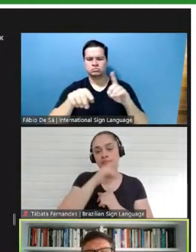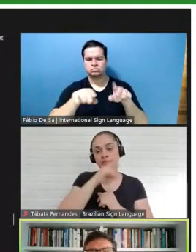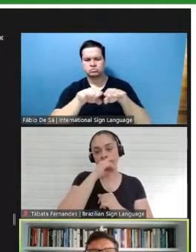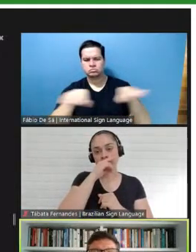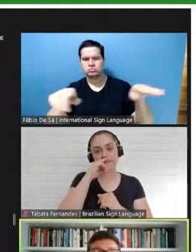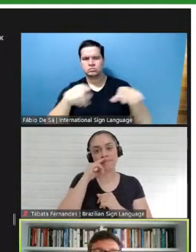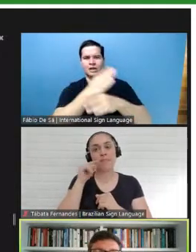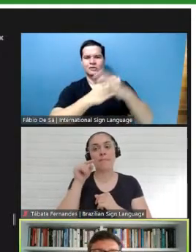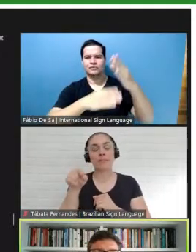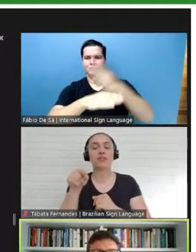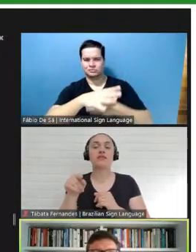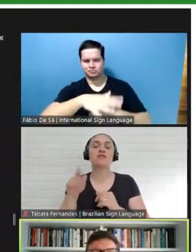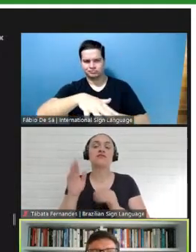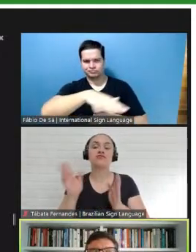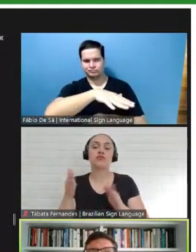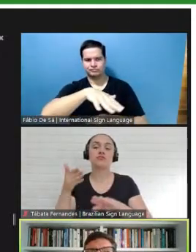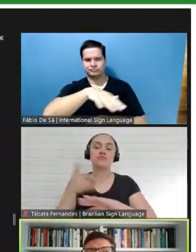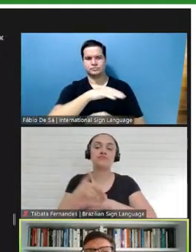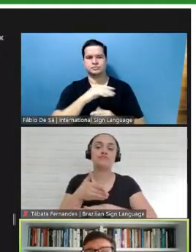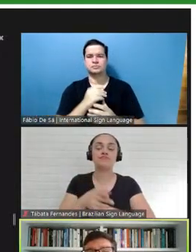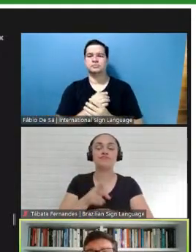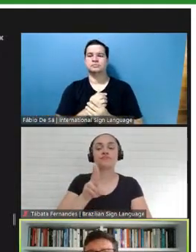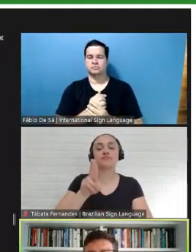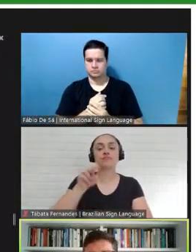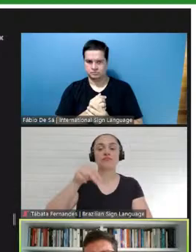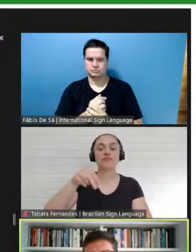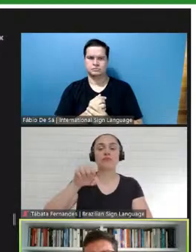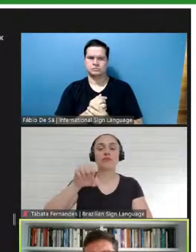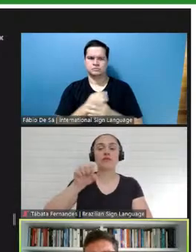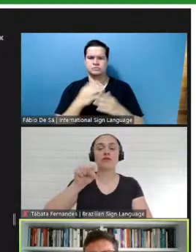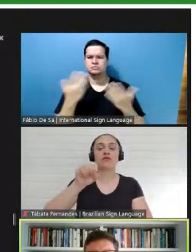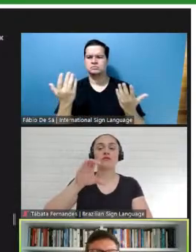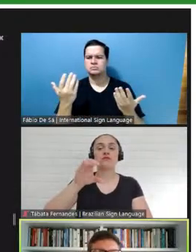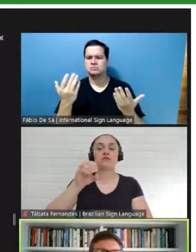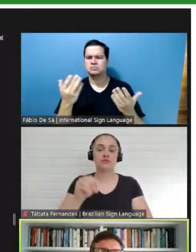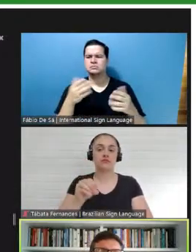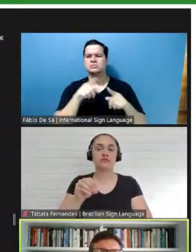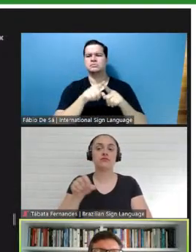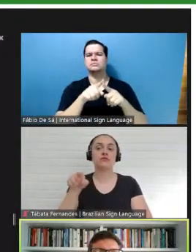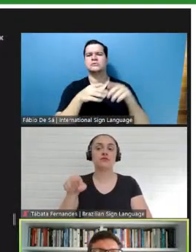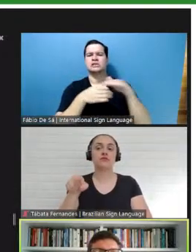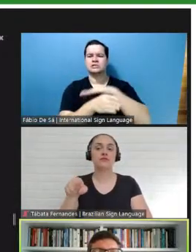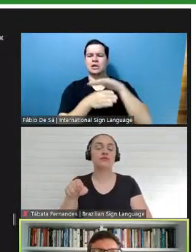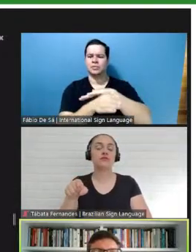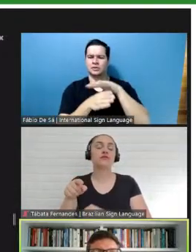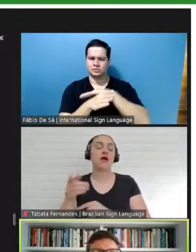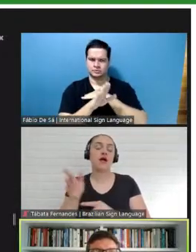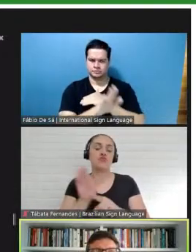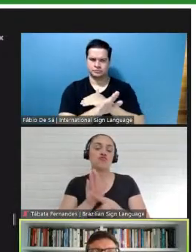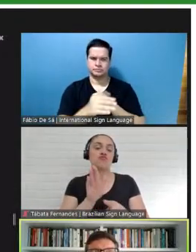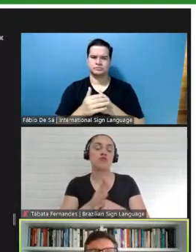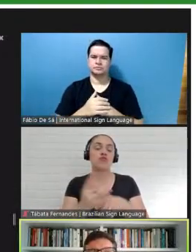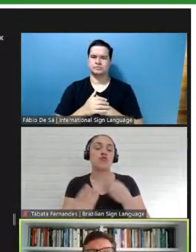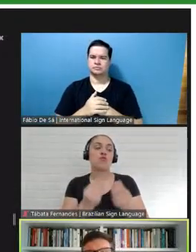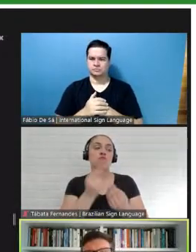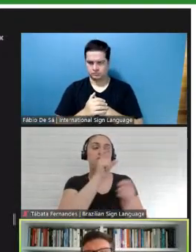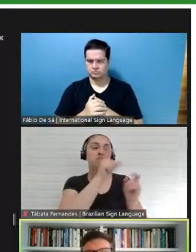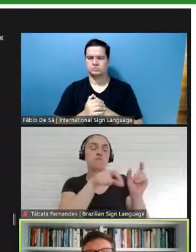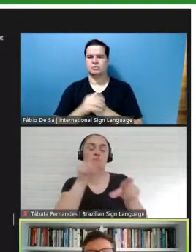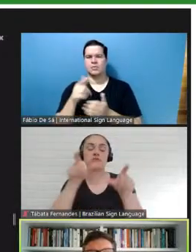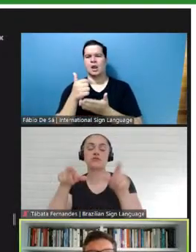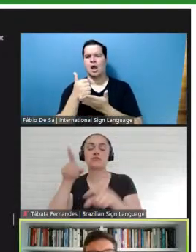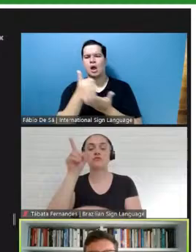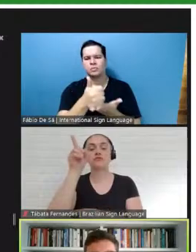UNESCO and other organizations on guidelines for persons with disabilities and open and distance